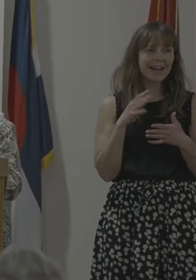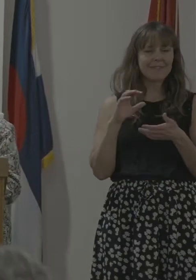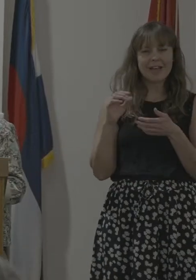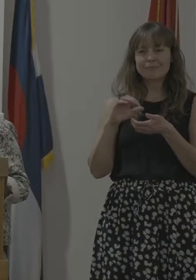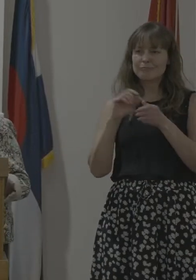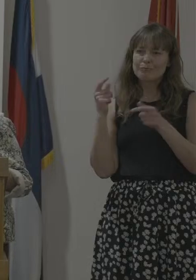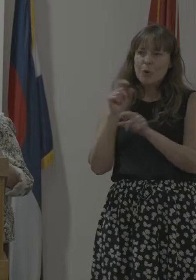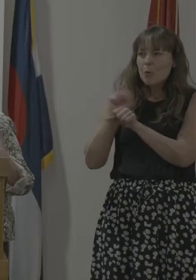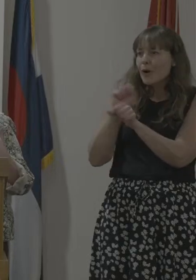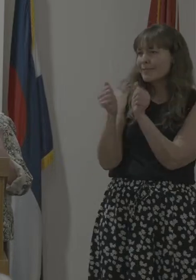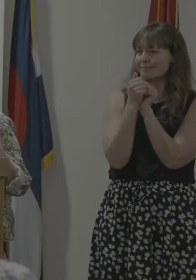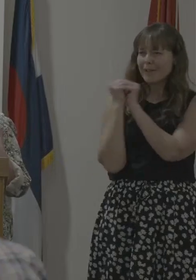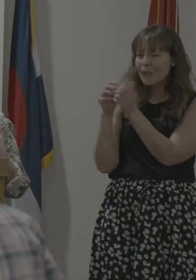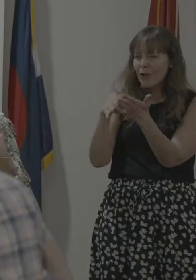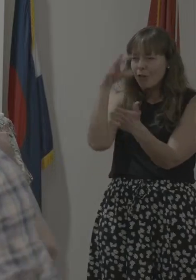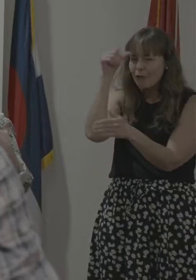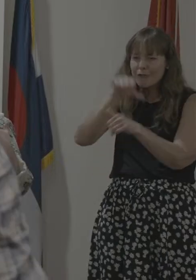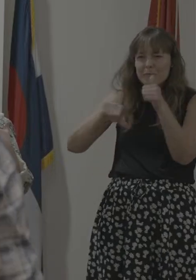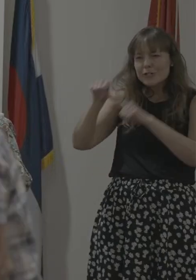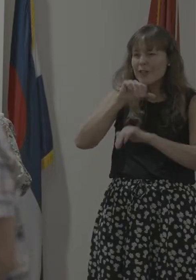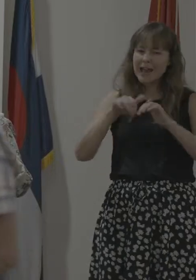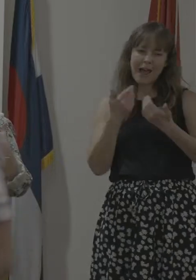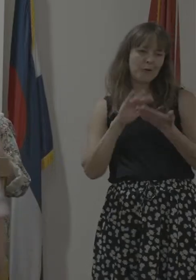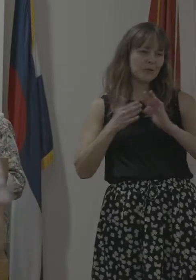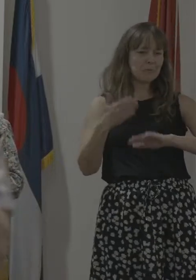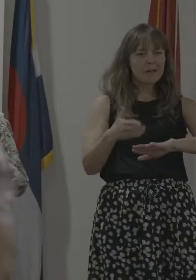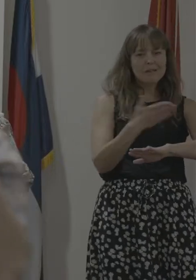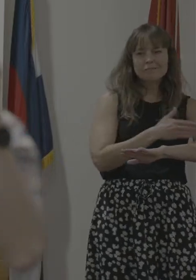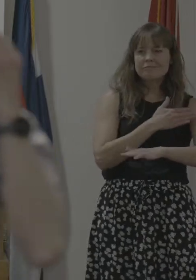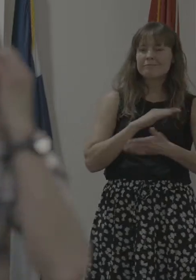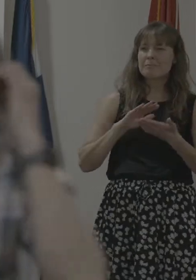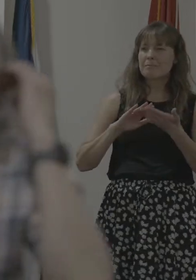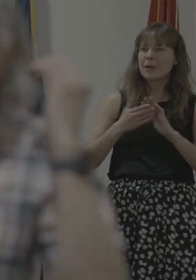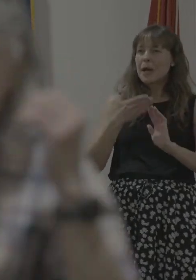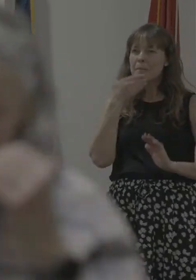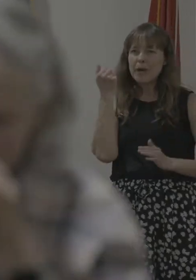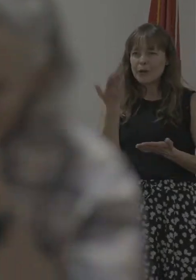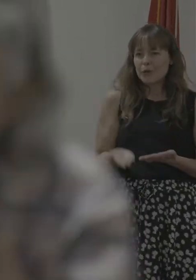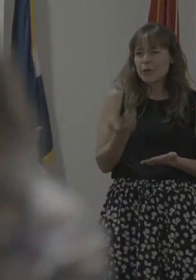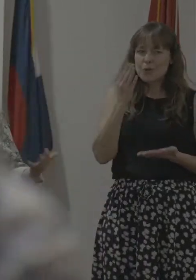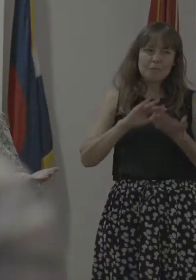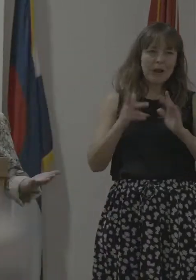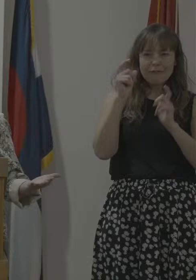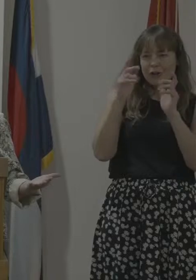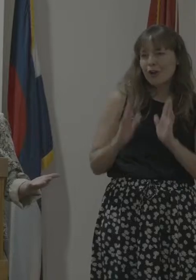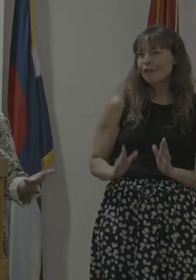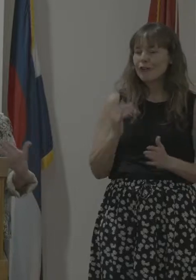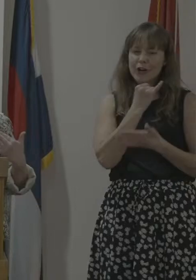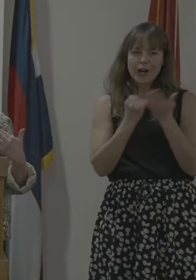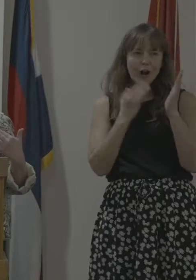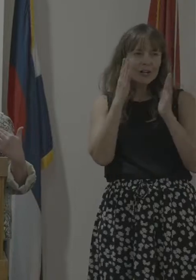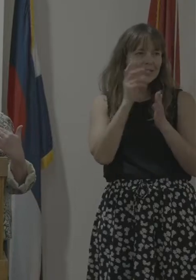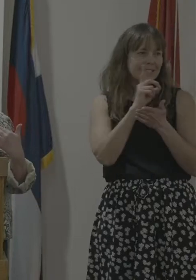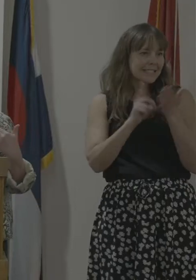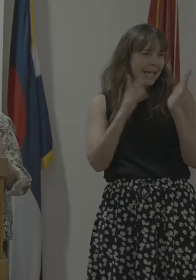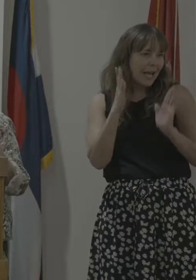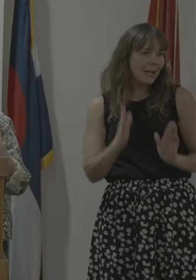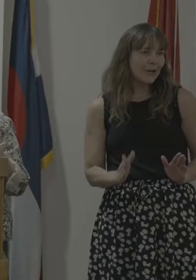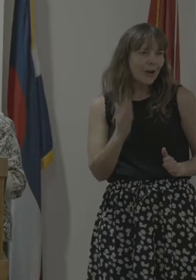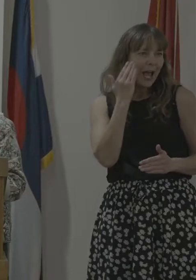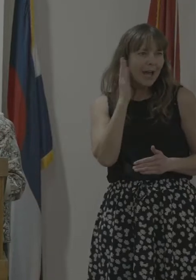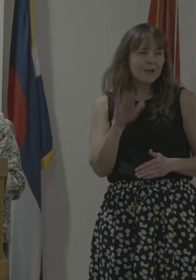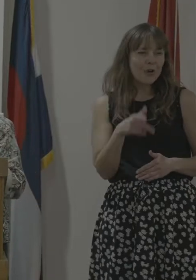and we learn from each other, and how to become a better you, better artist, better photographer, better art designer, and know